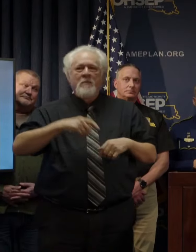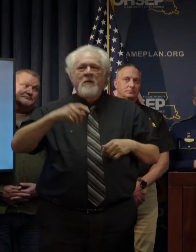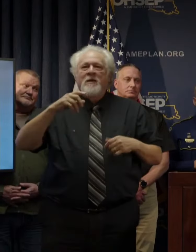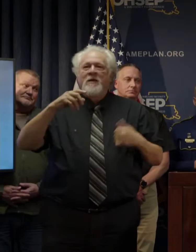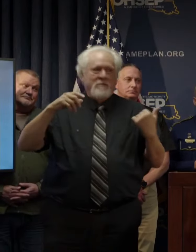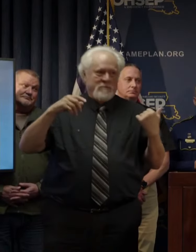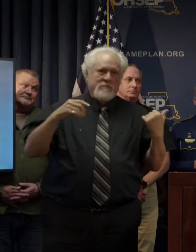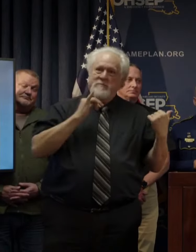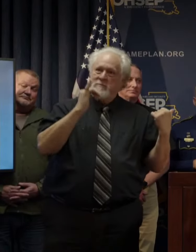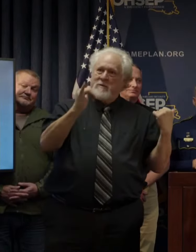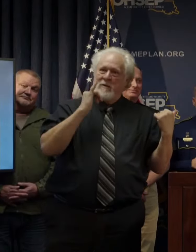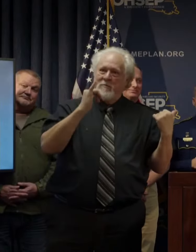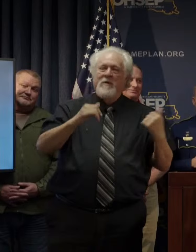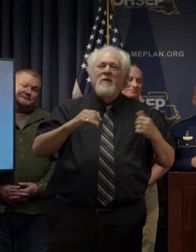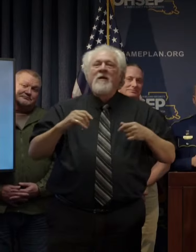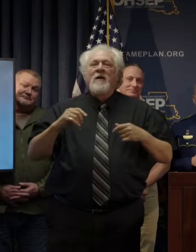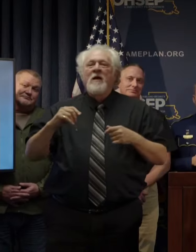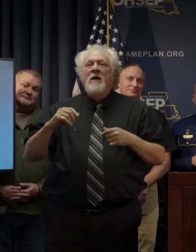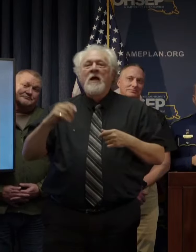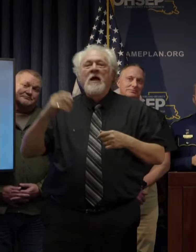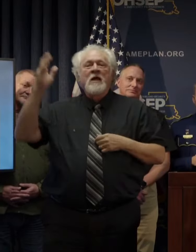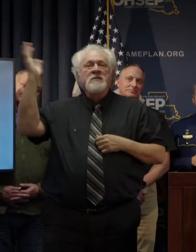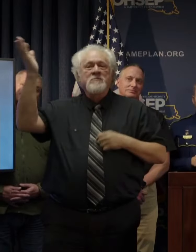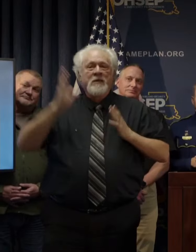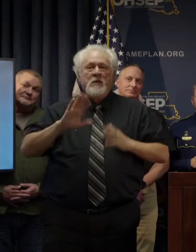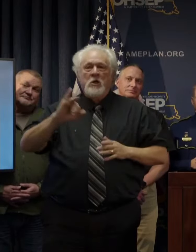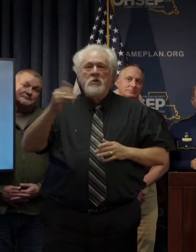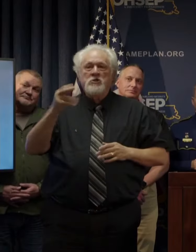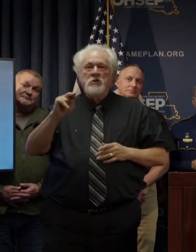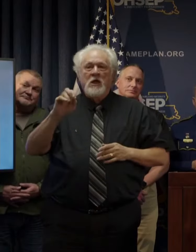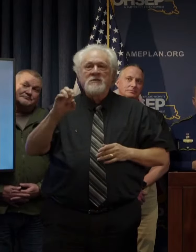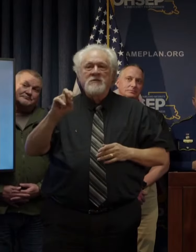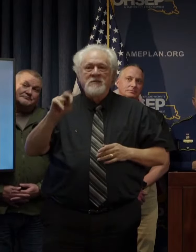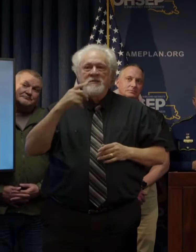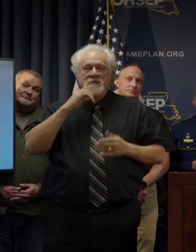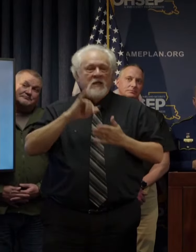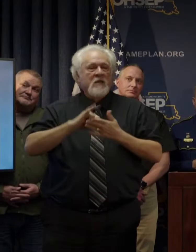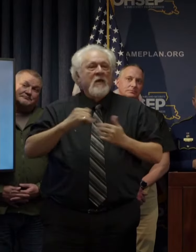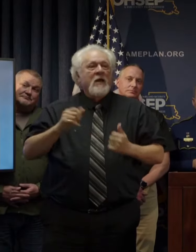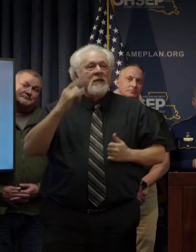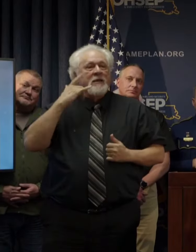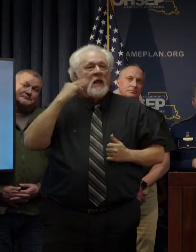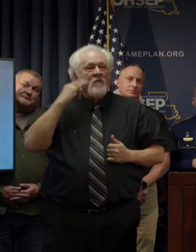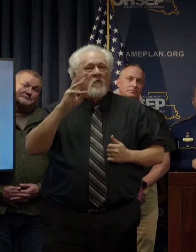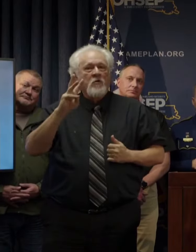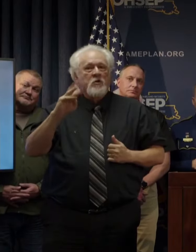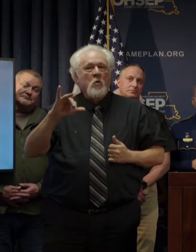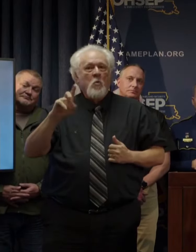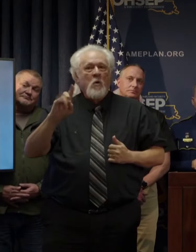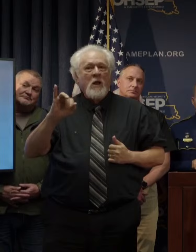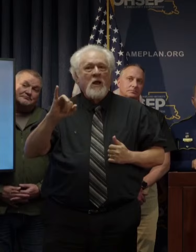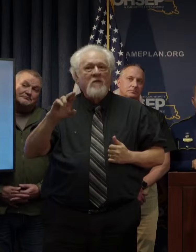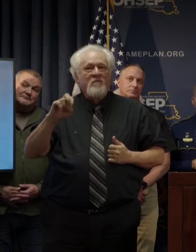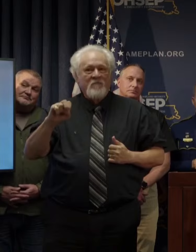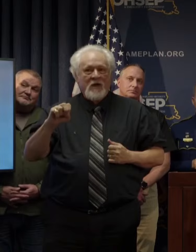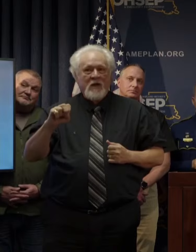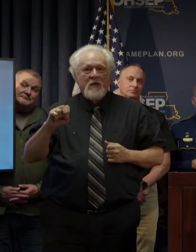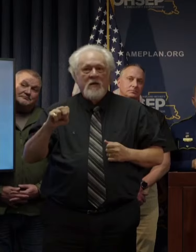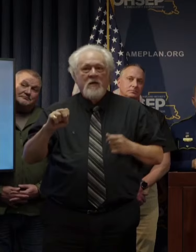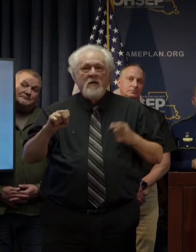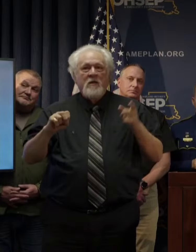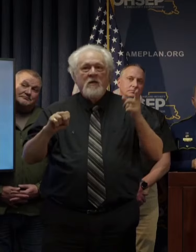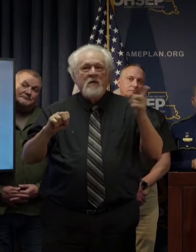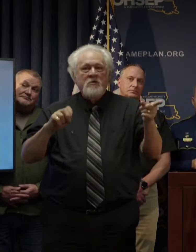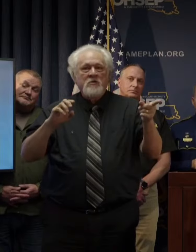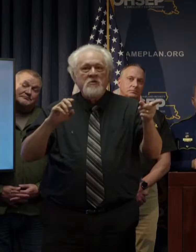and me both. indicated that California wildfire relief from the federal government should maybe